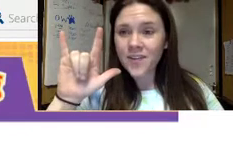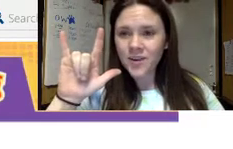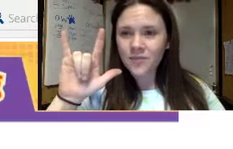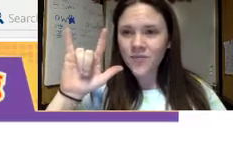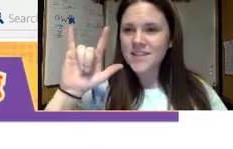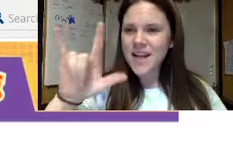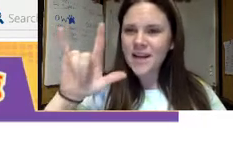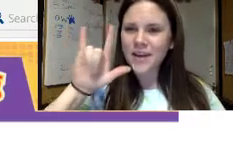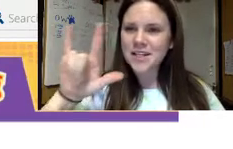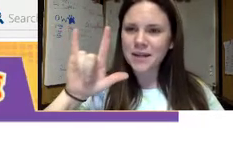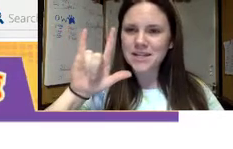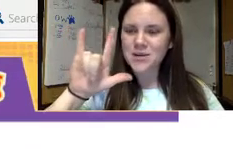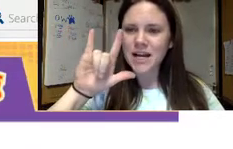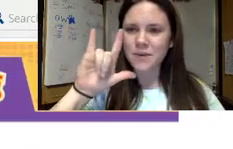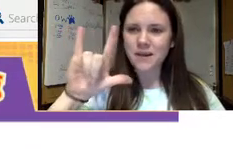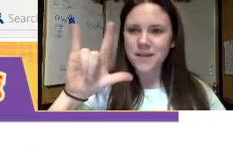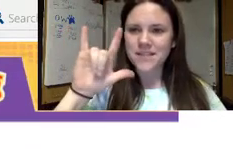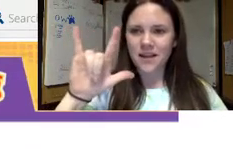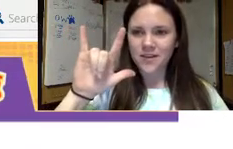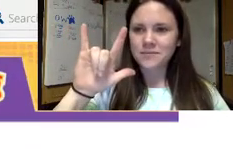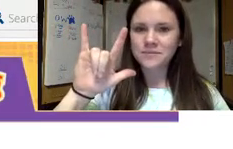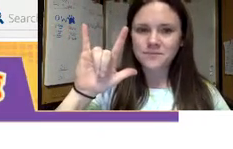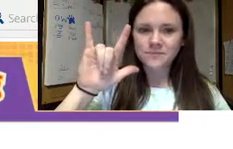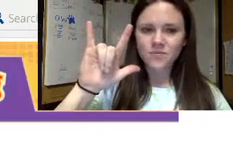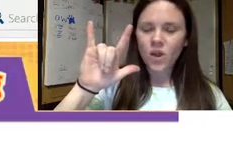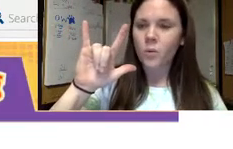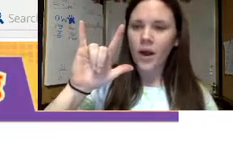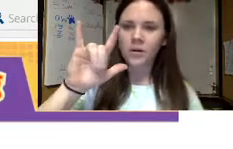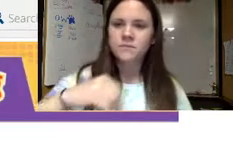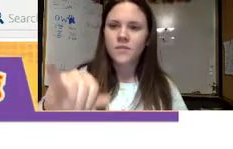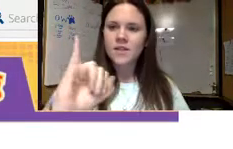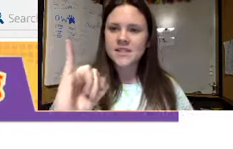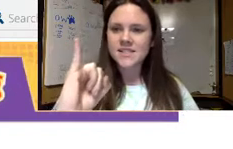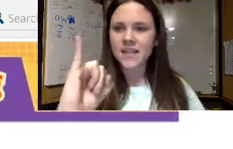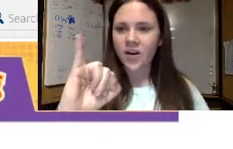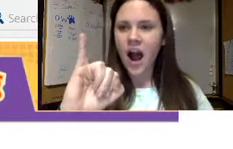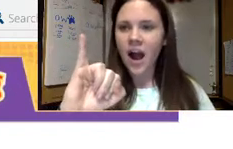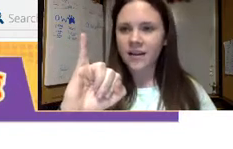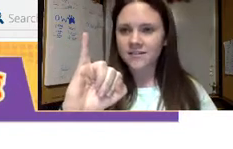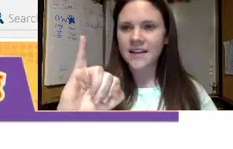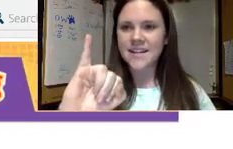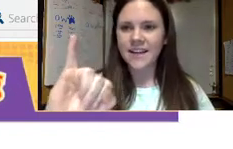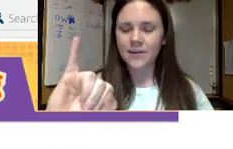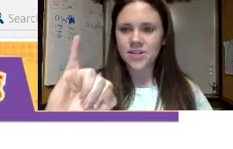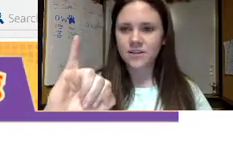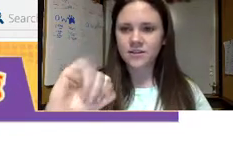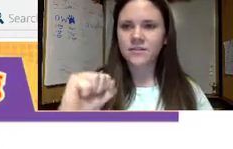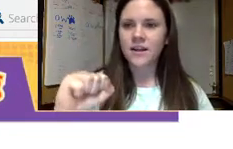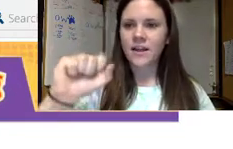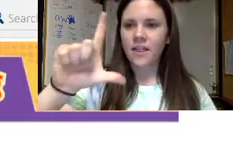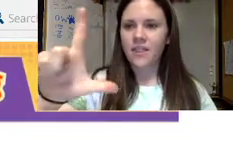love you. Did I ever explain to you guys why it means I love you? Well, this is the letter I in sign